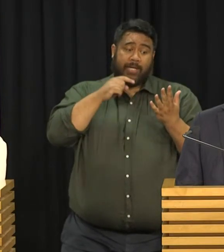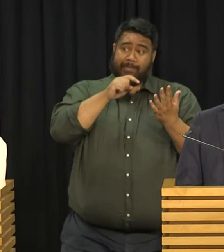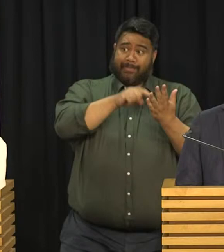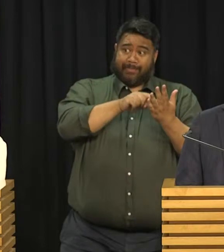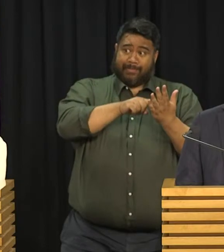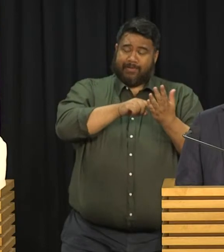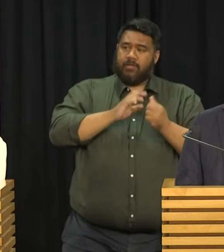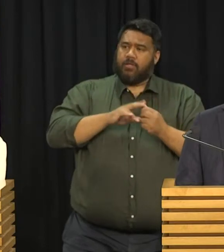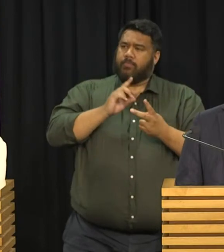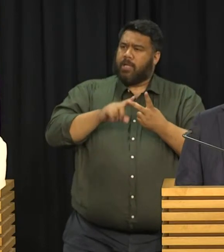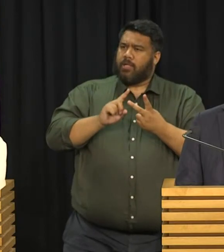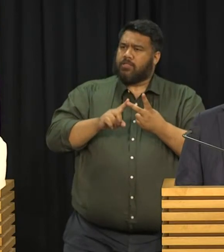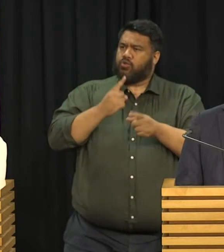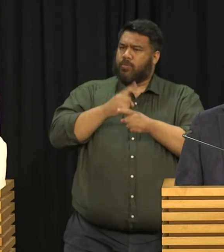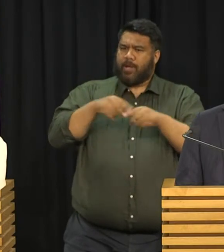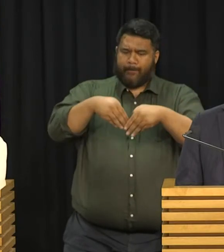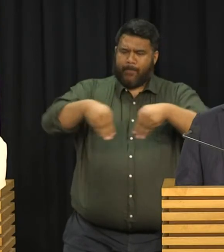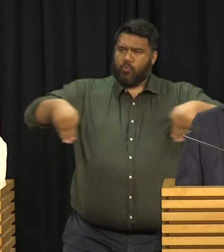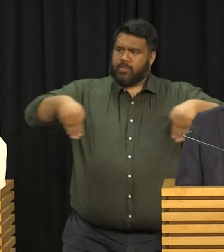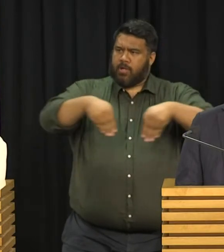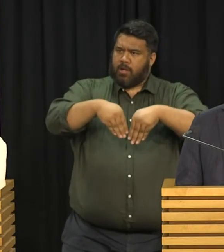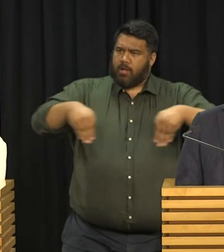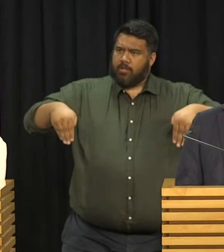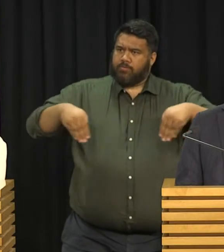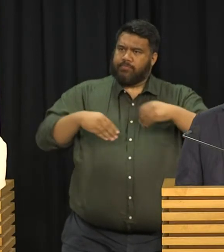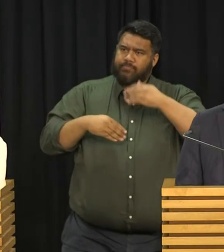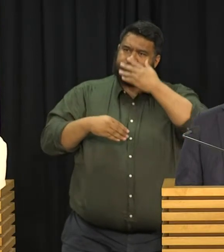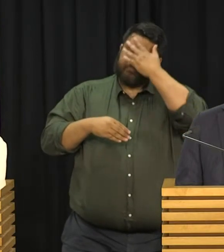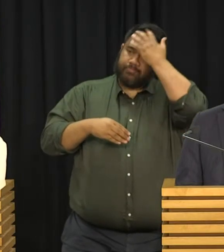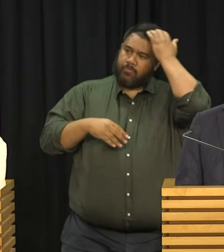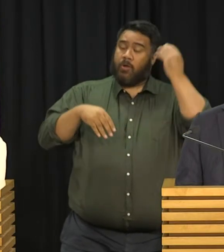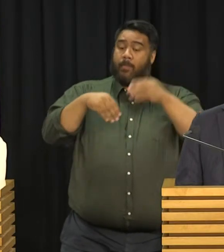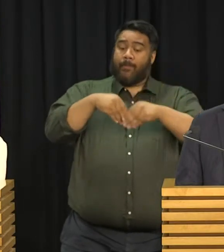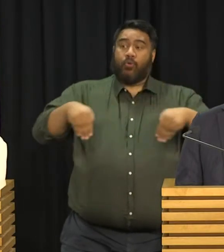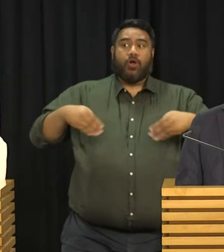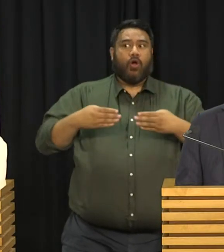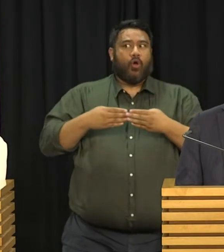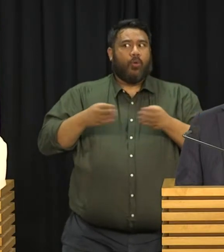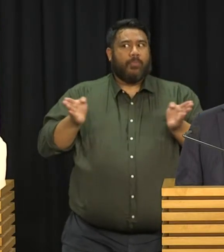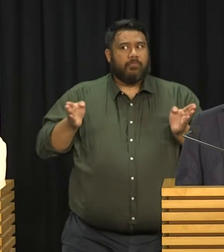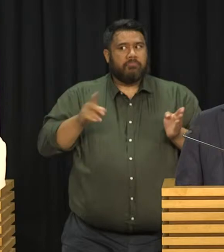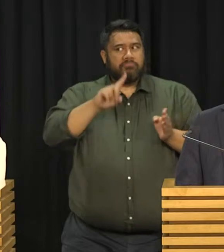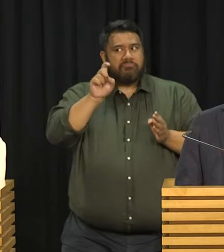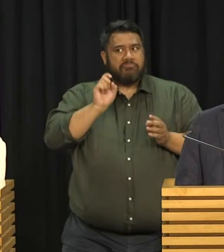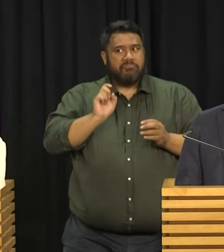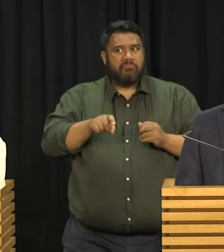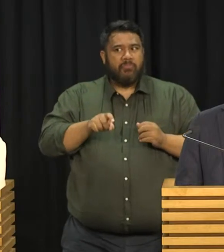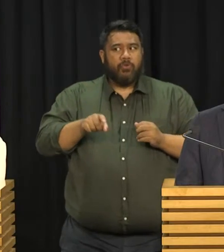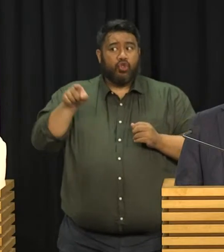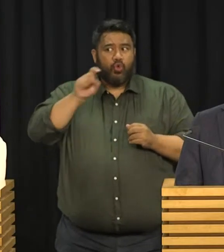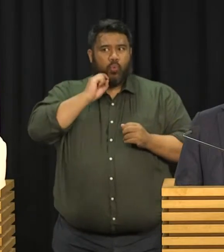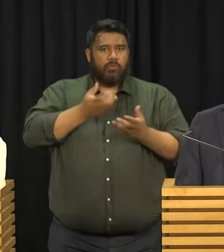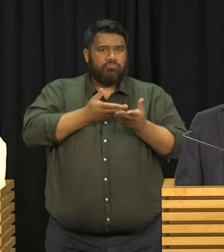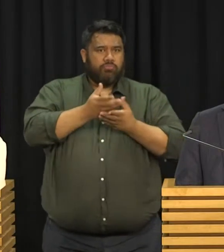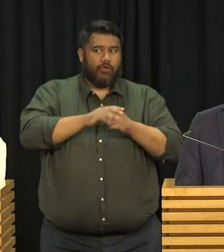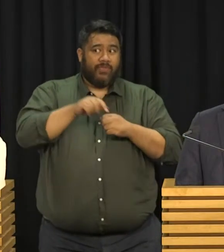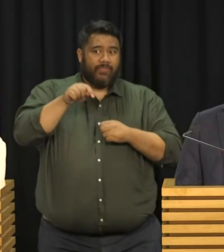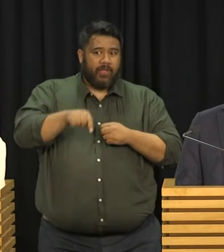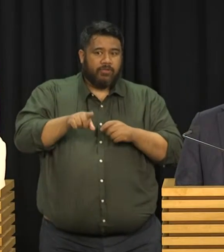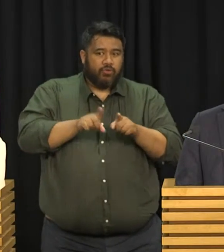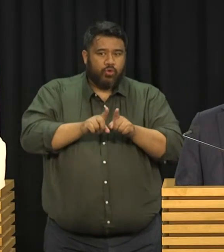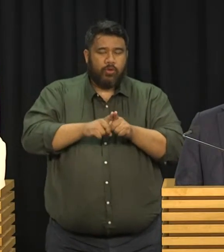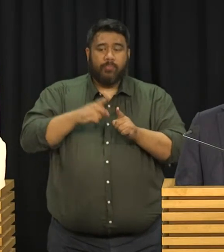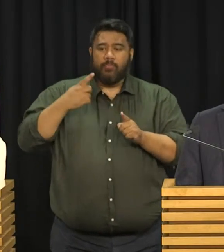secondly, in terms of borders, is that going to, and borders opening, is that going to be part of that discussion? Because at the moment it seems as